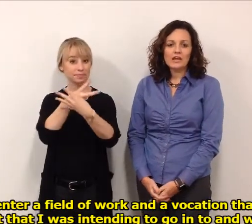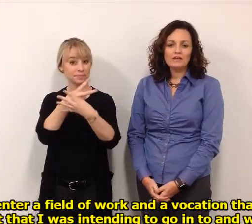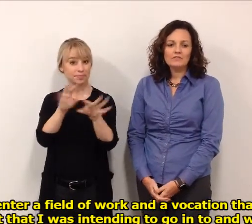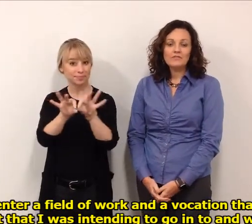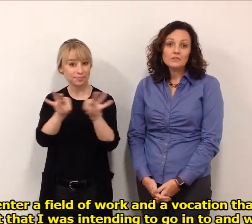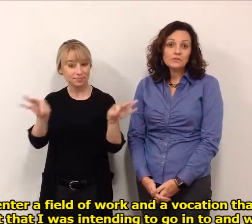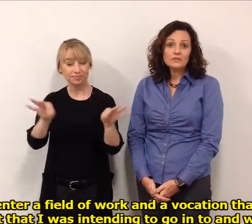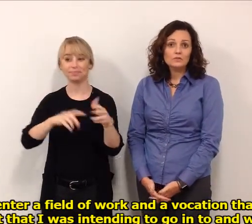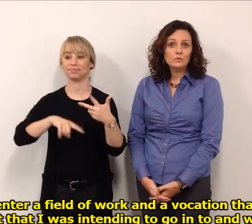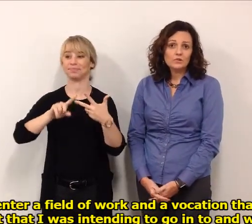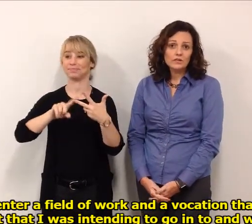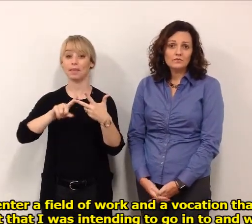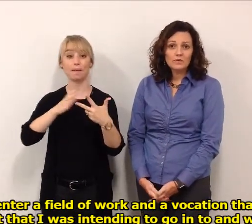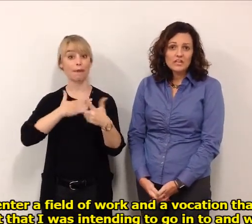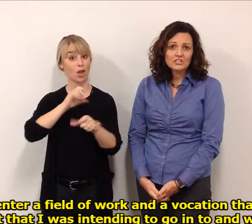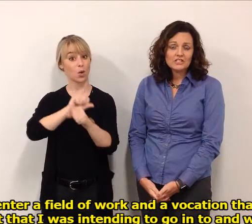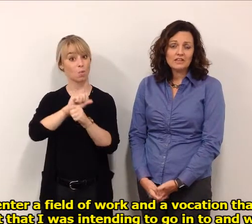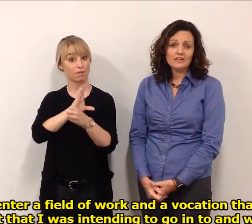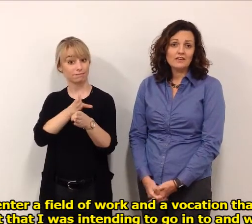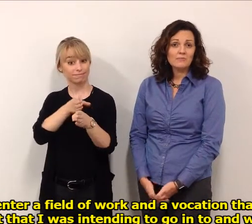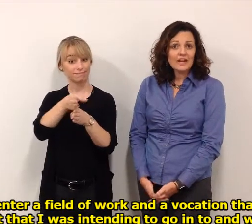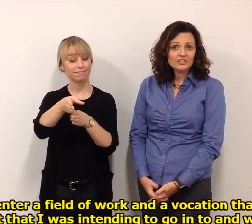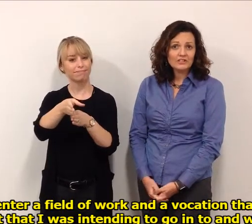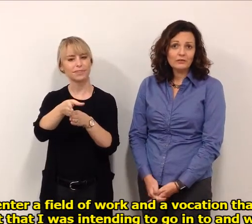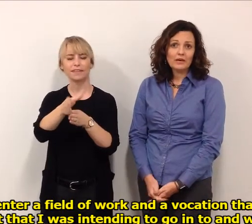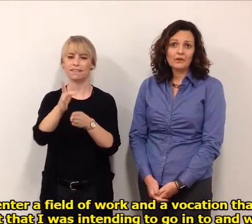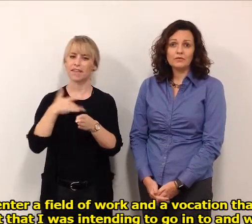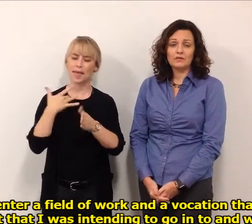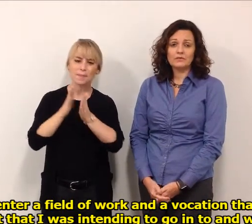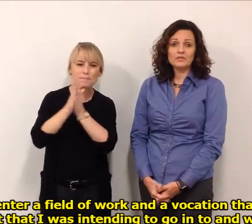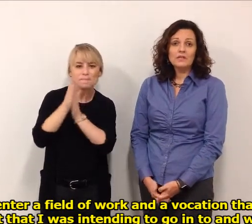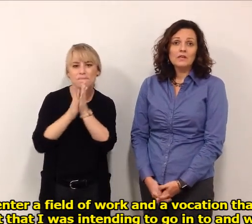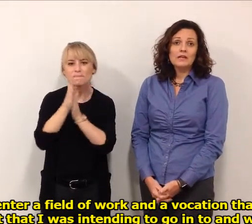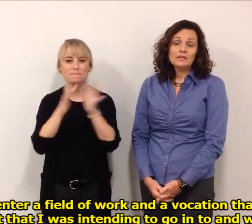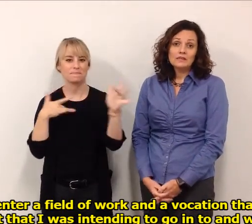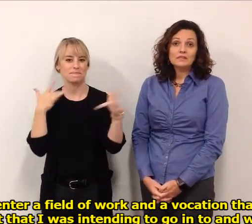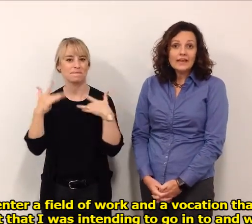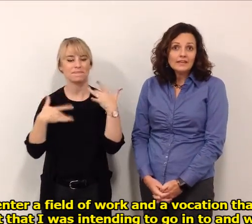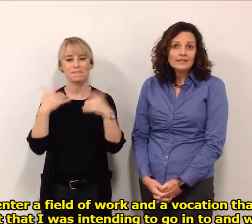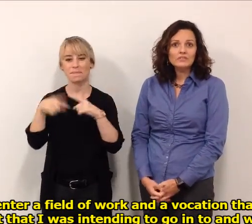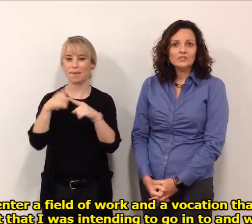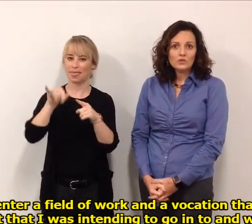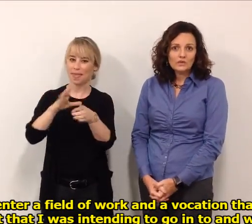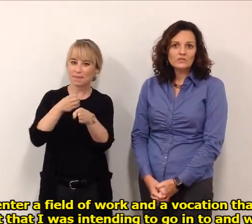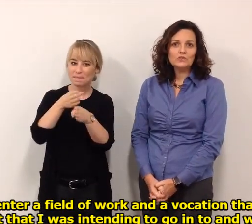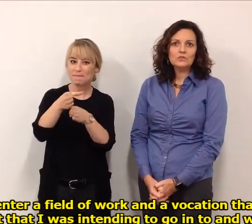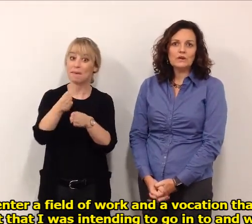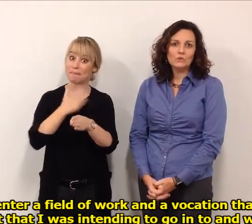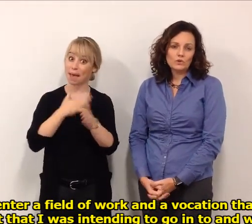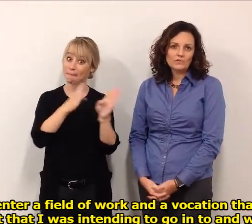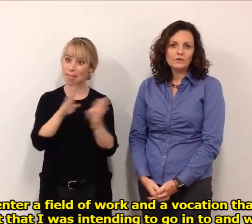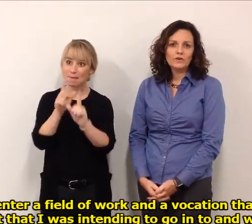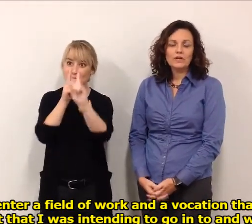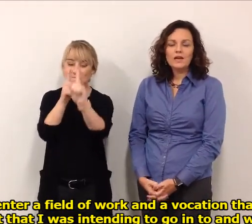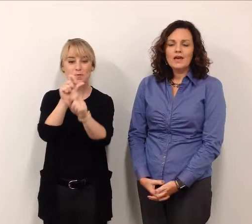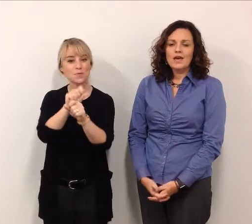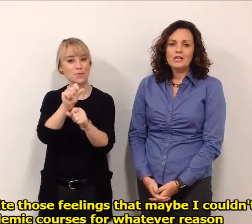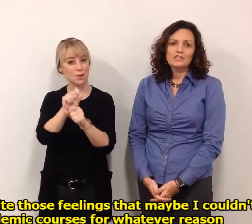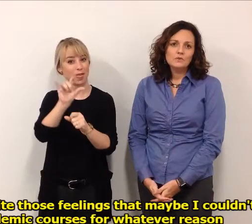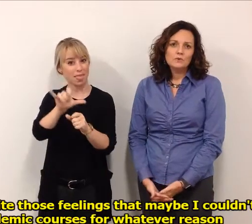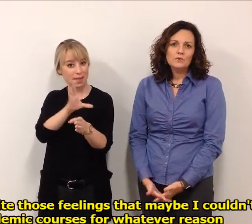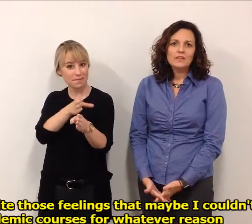enter a field of work and a vocation that I'm passionate about, that I was intending to go into and work